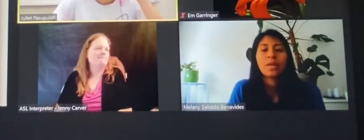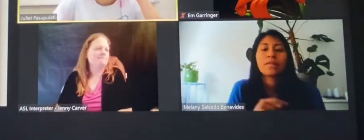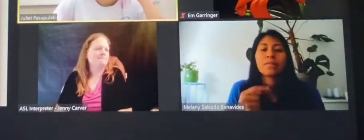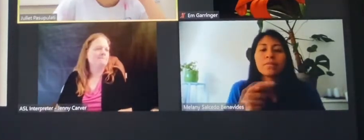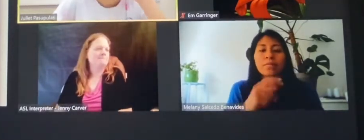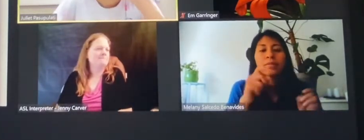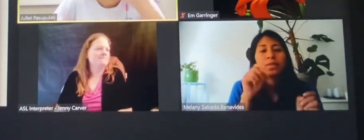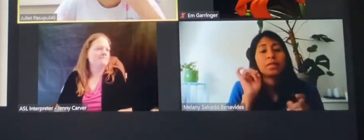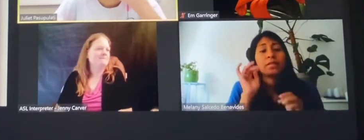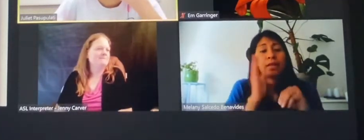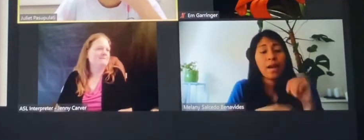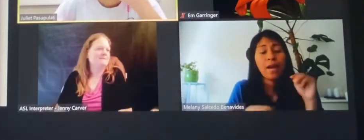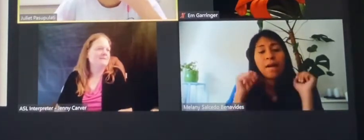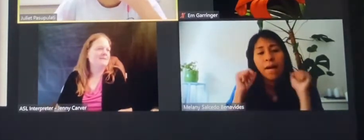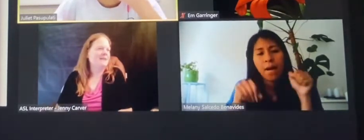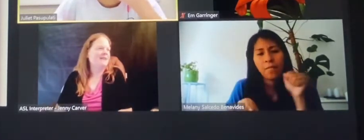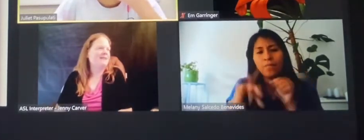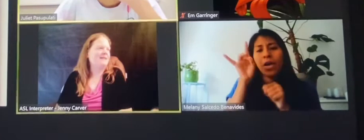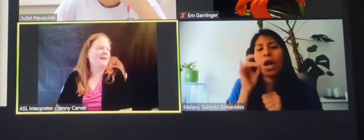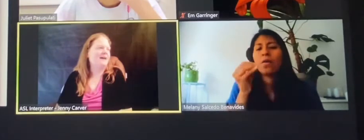Okay.